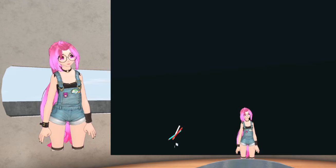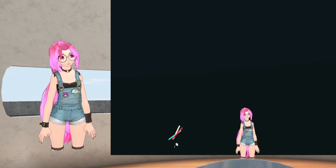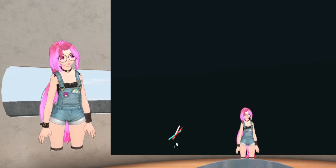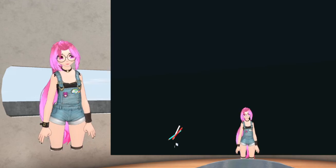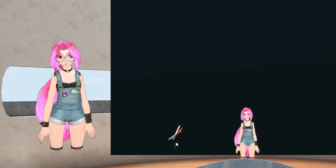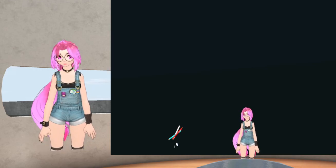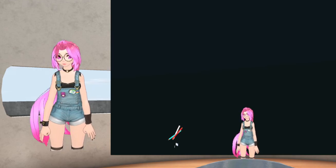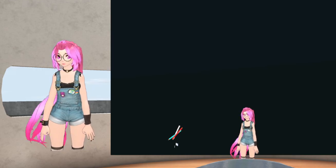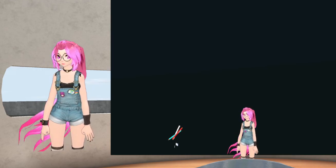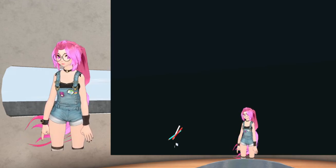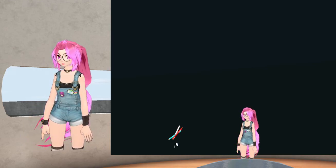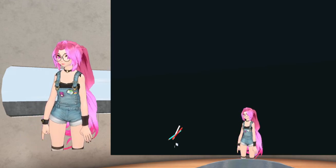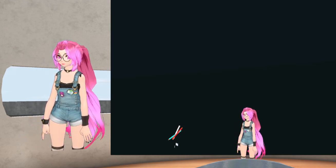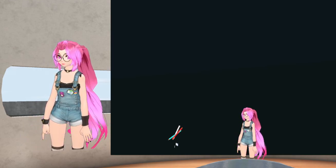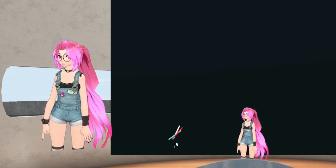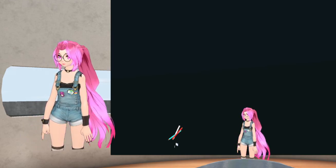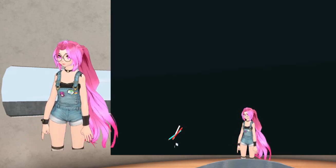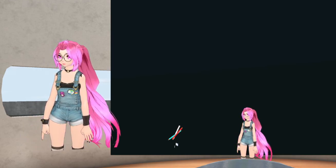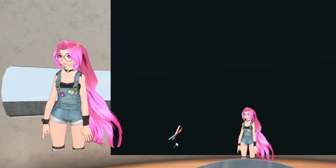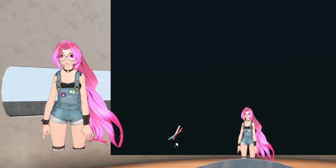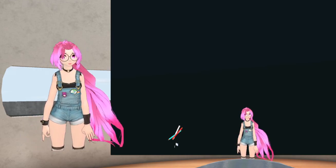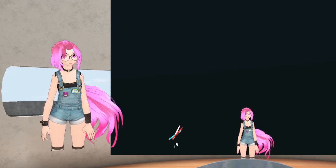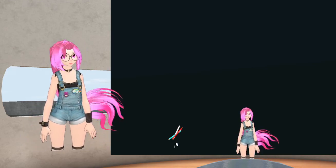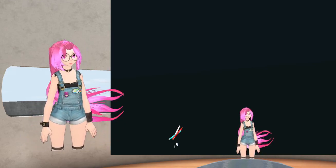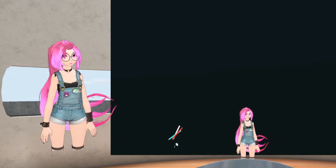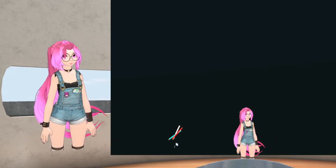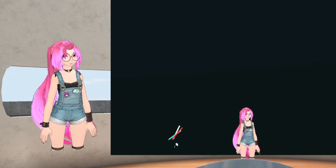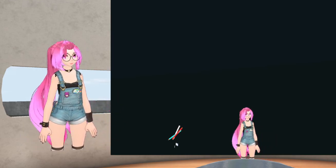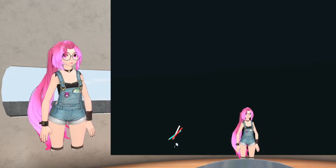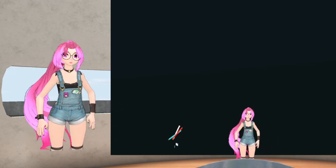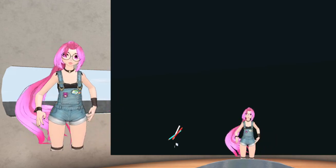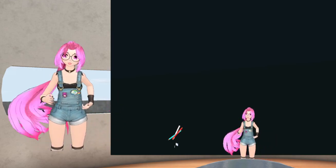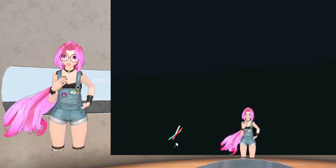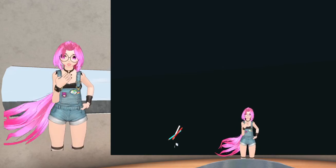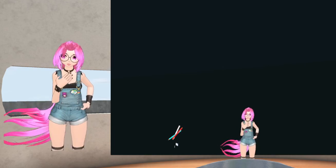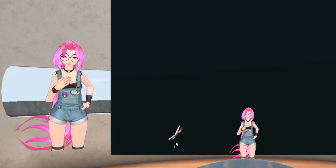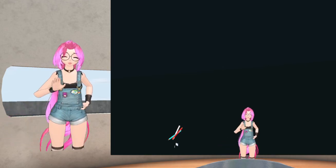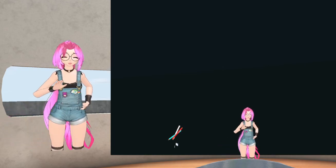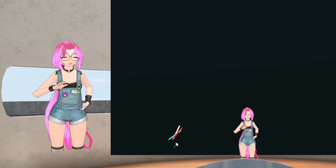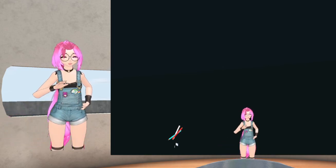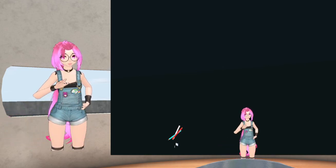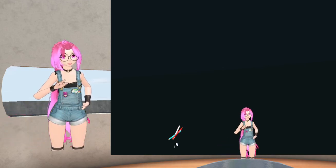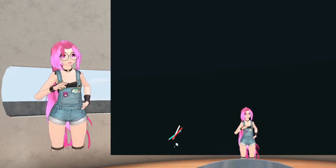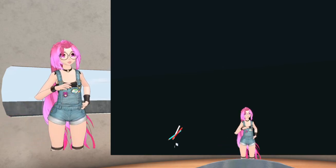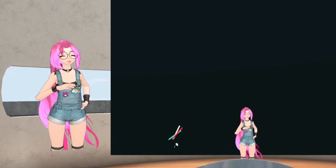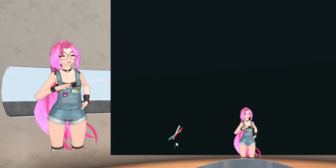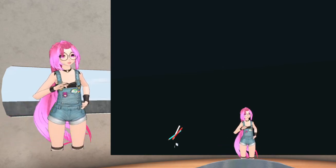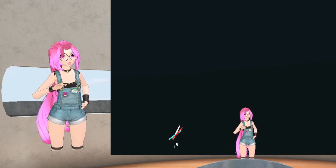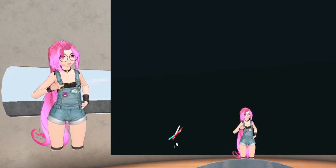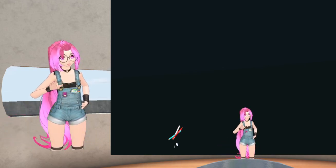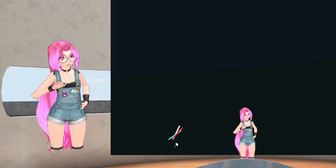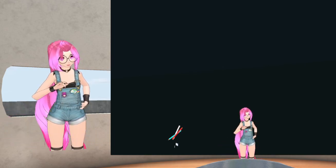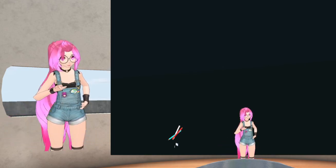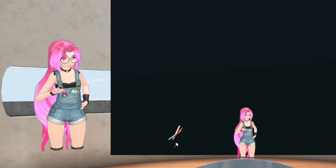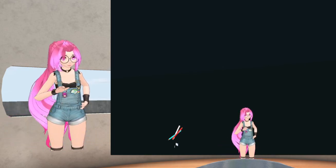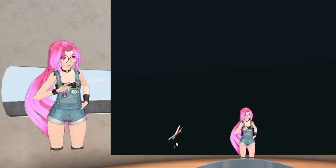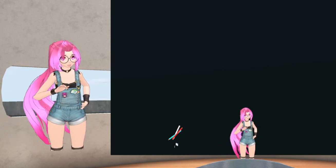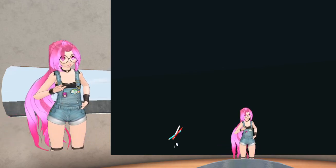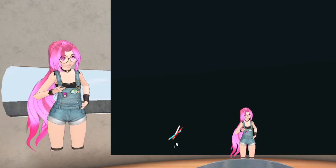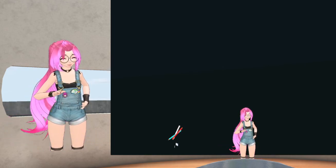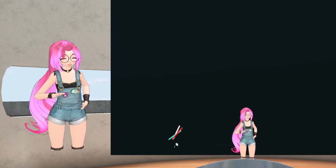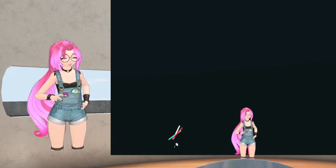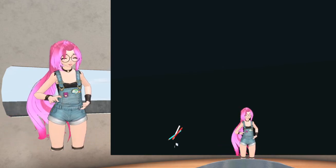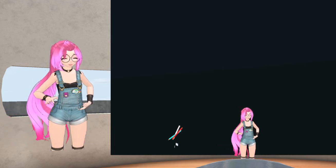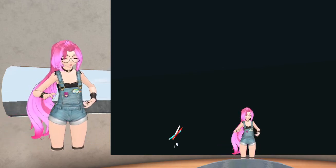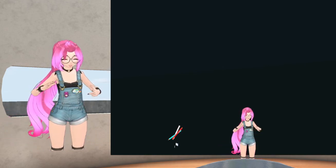Luca's turtleneck. I'm just like thinking turtleneck sweater. Yeah, I would think I would just finger spell that, actually. Yeah,